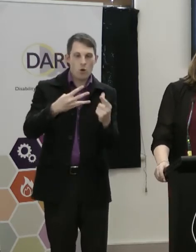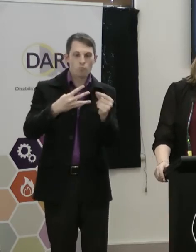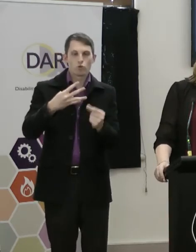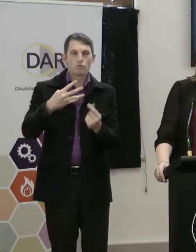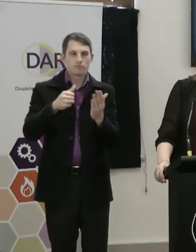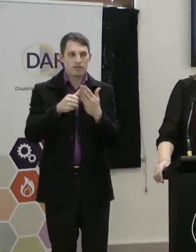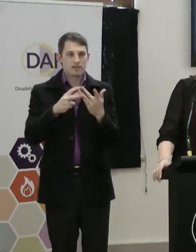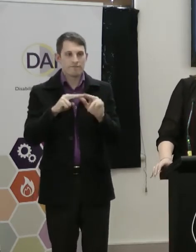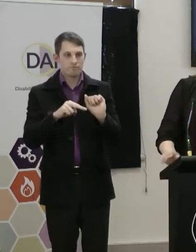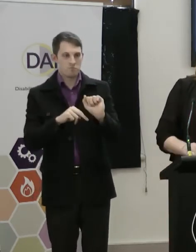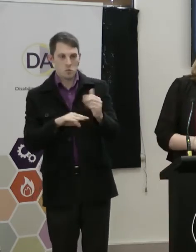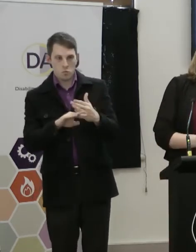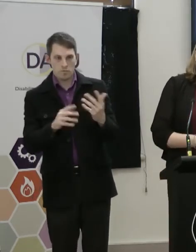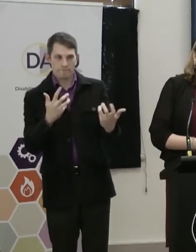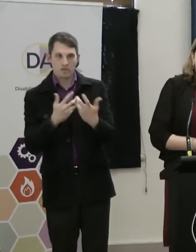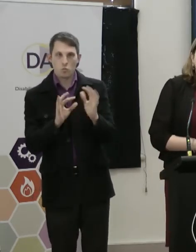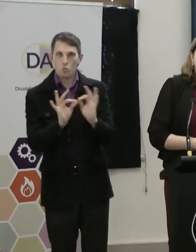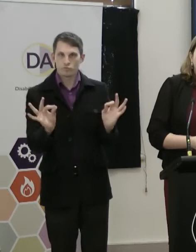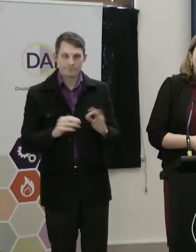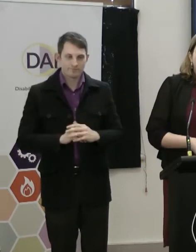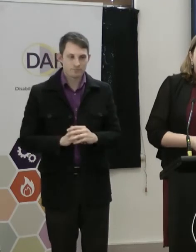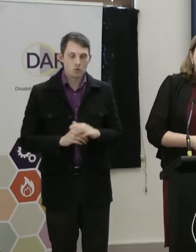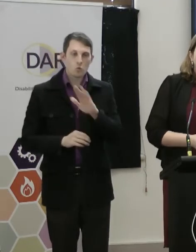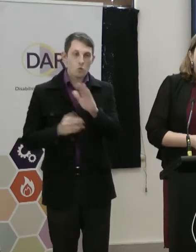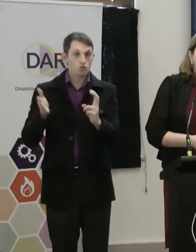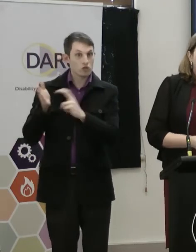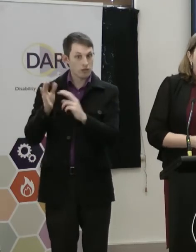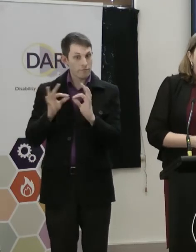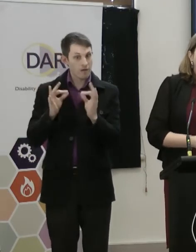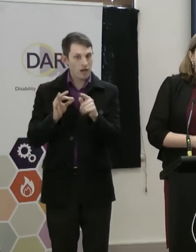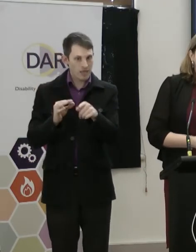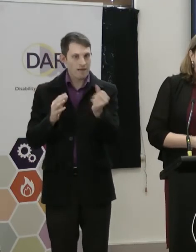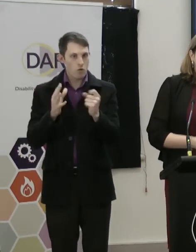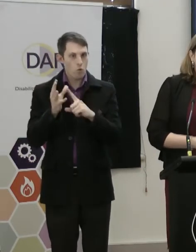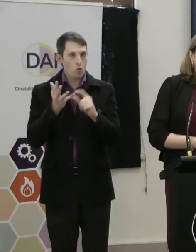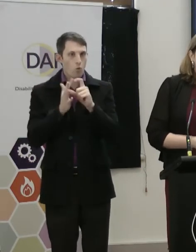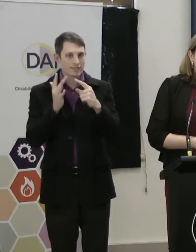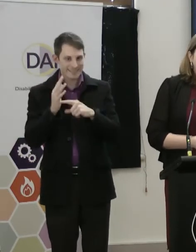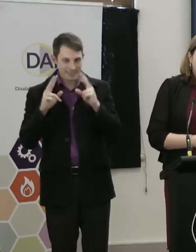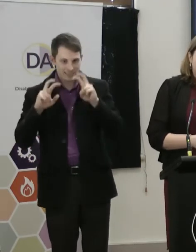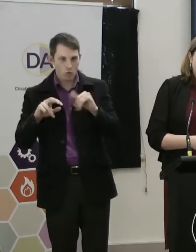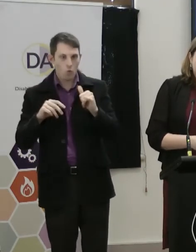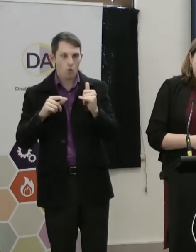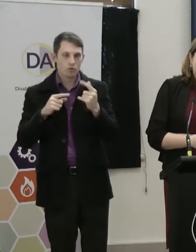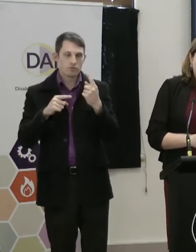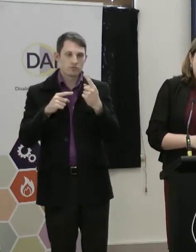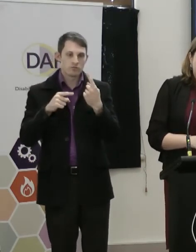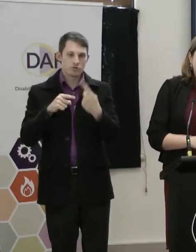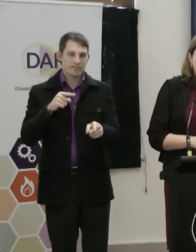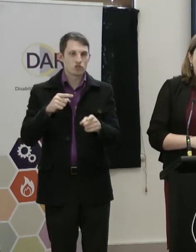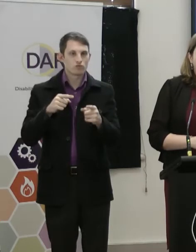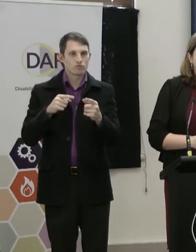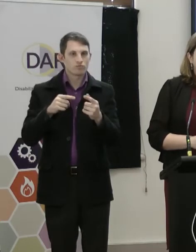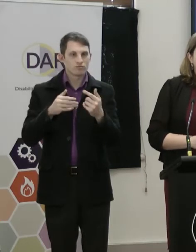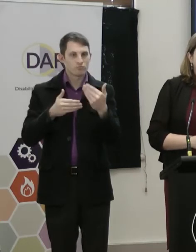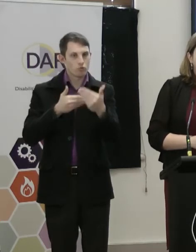delivering. All registered providers are either audited or verified or go through a certification process against these practice